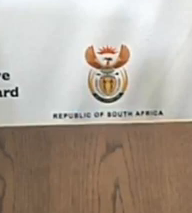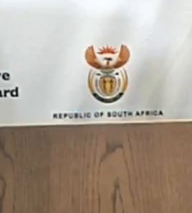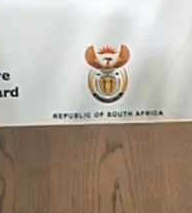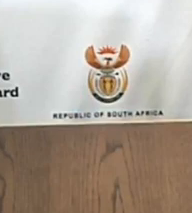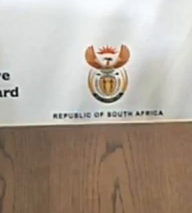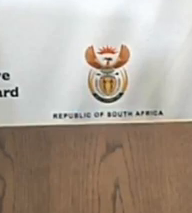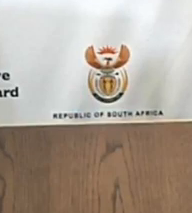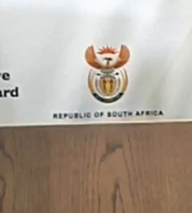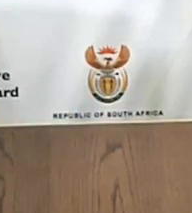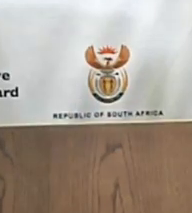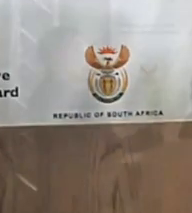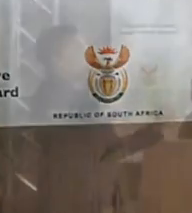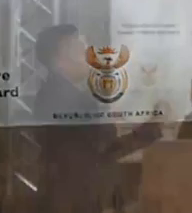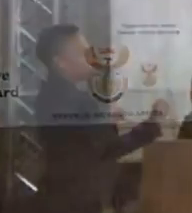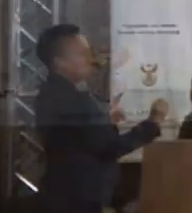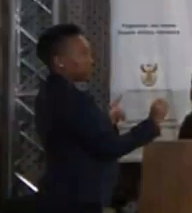kuye?